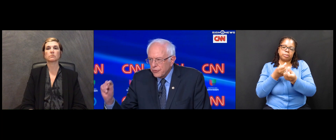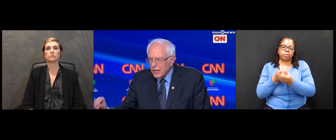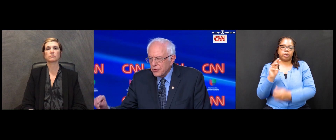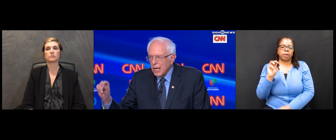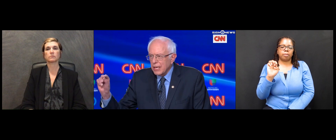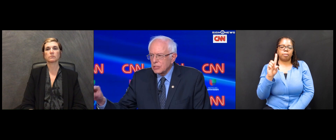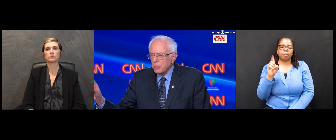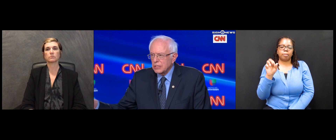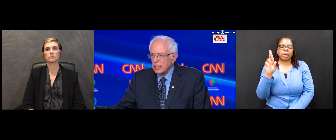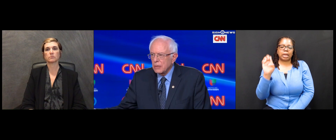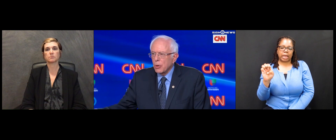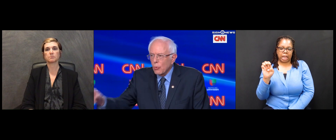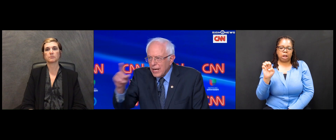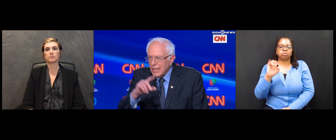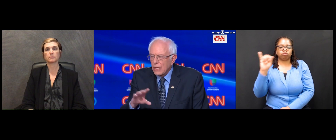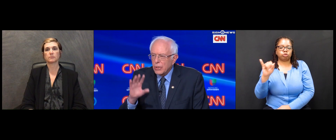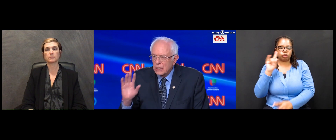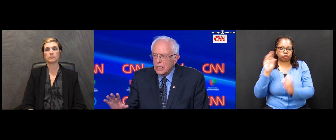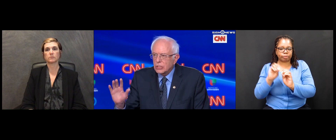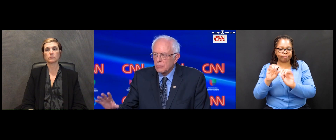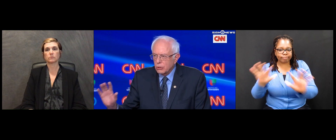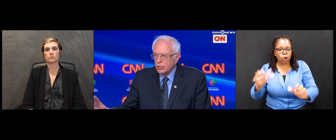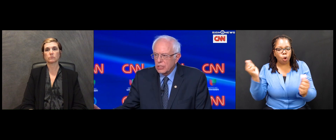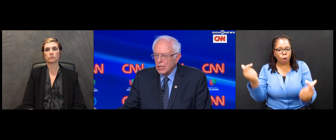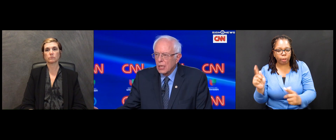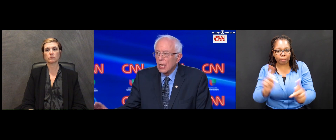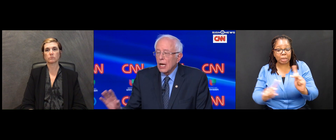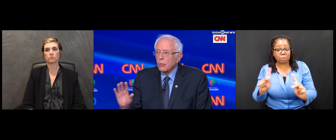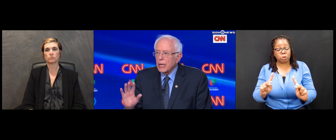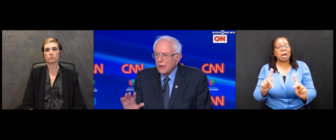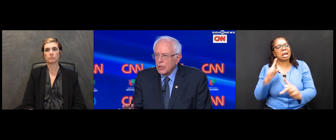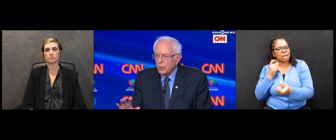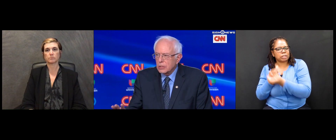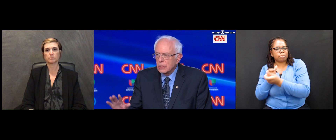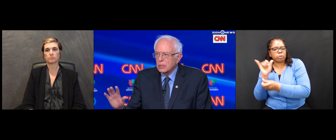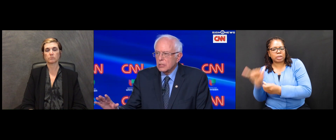I will fight for that as president. But right now, in this emergency,